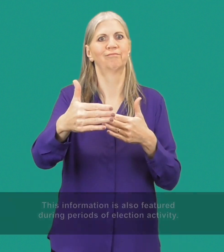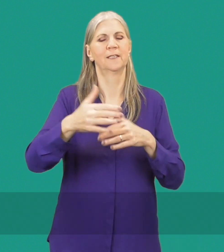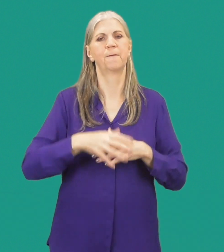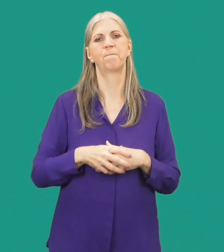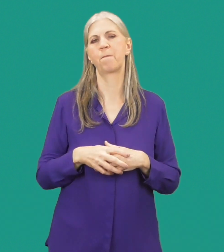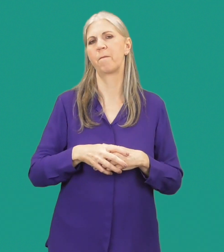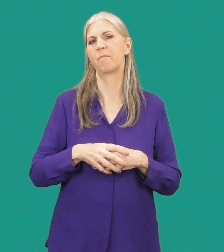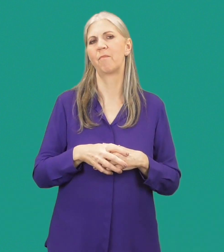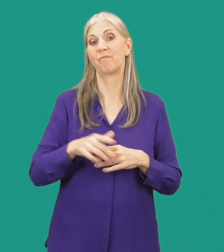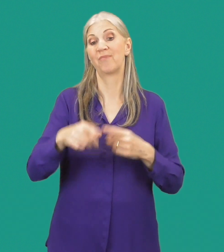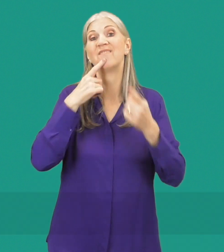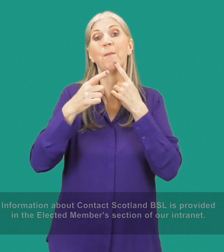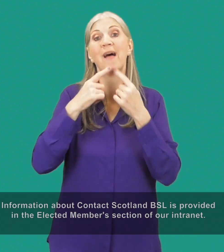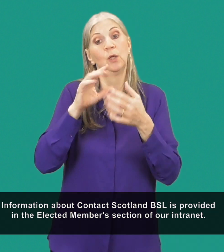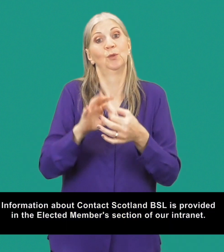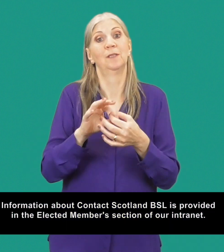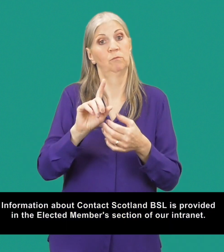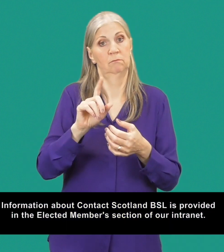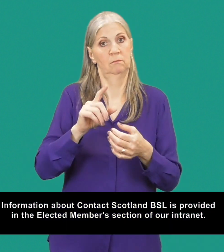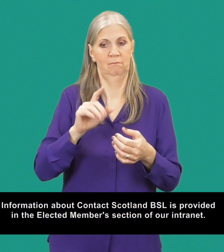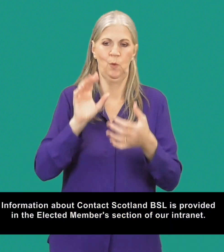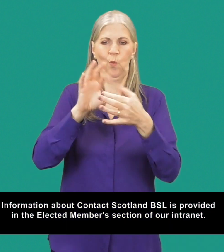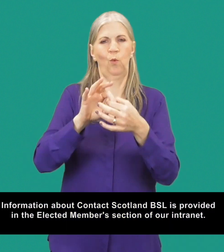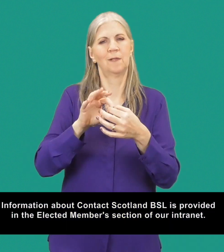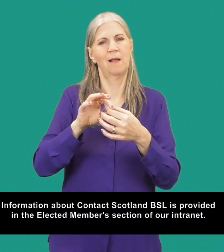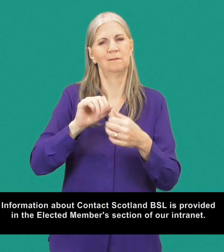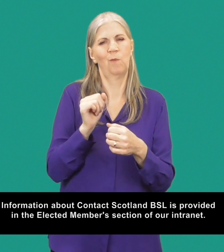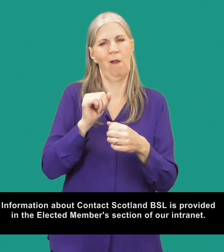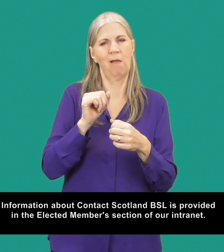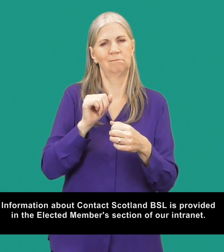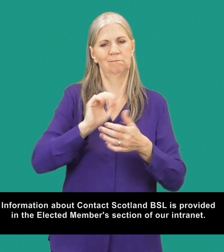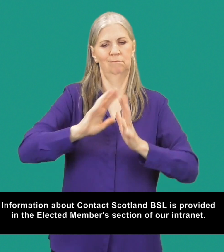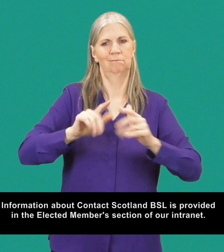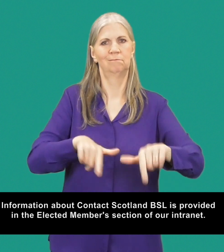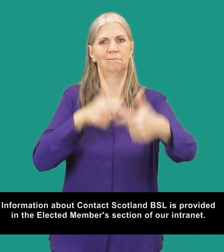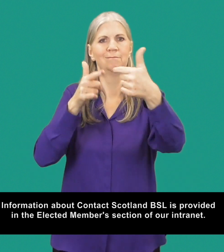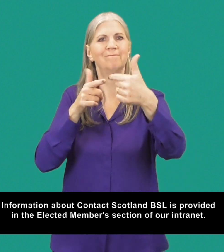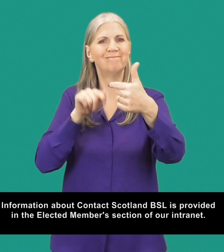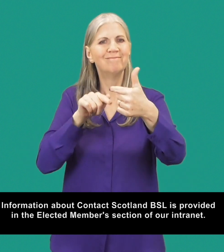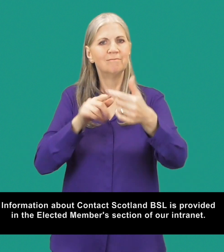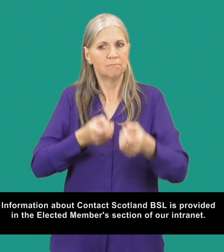Information about Contact Scotland BSL is provided in the Elected Members section of our intranet.